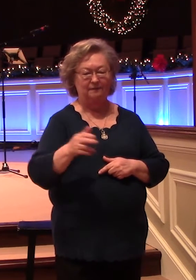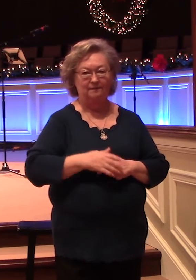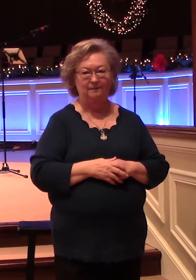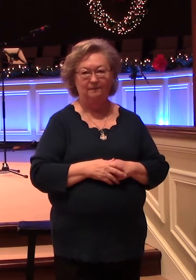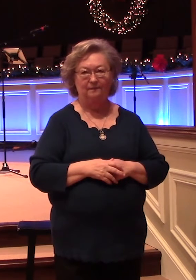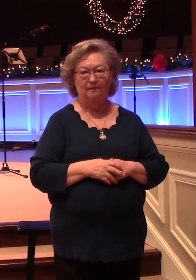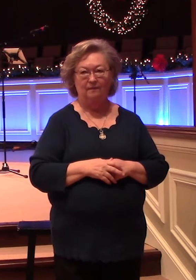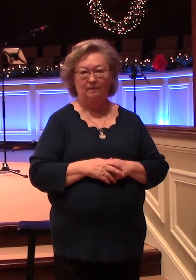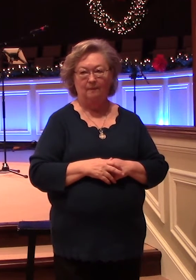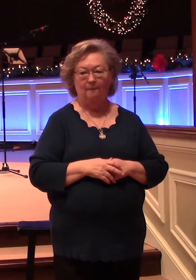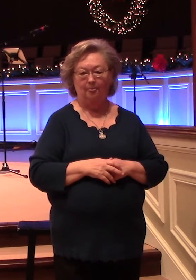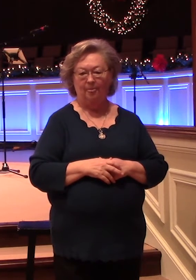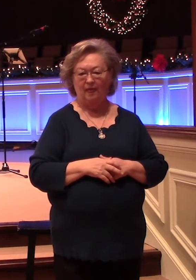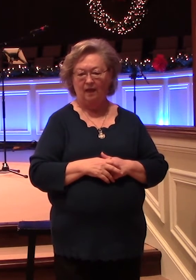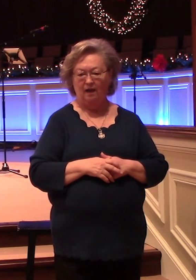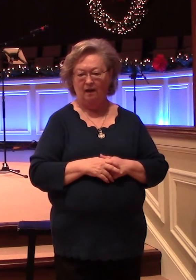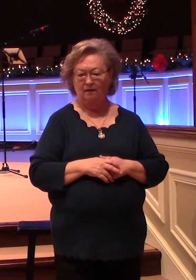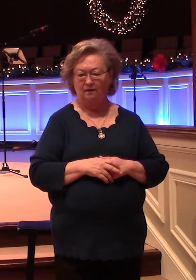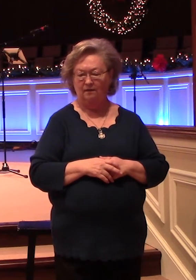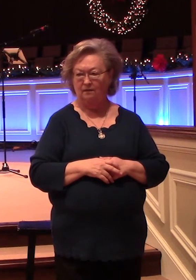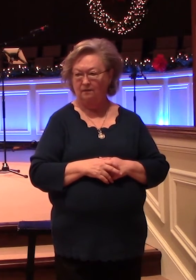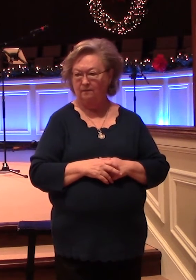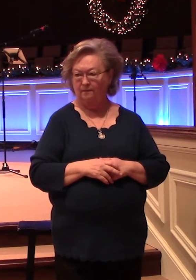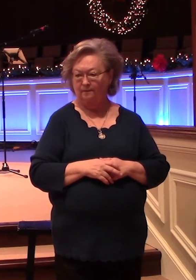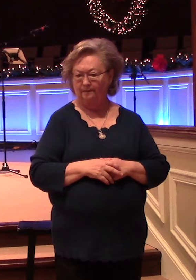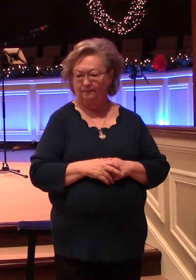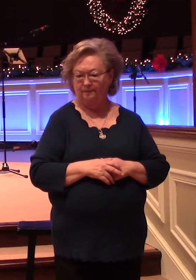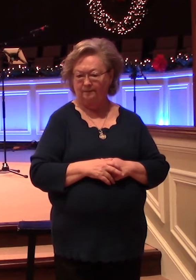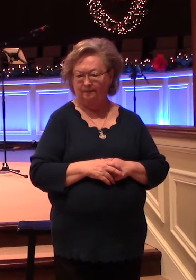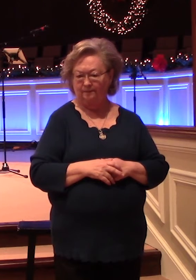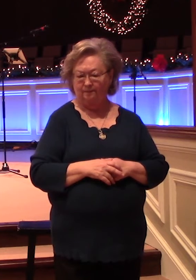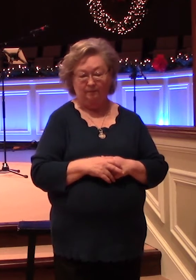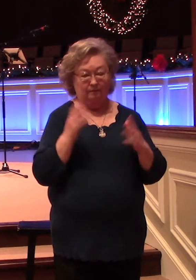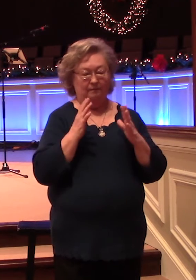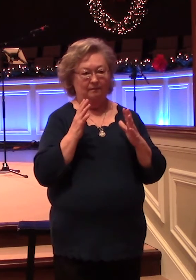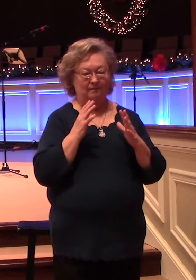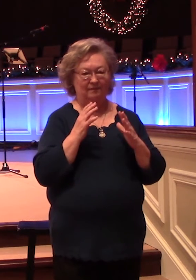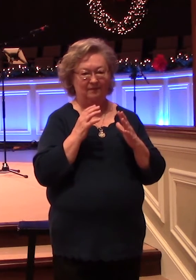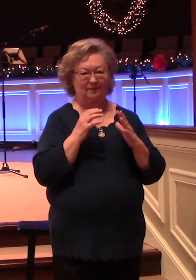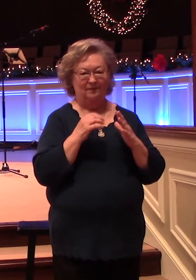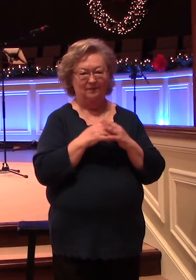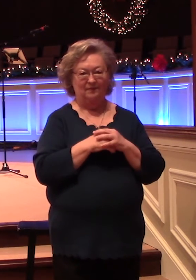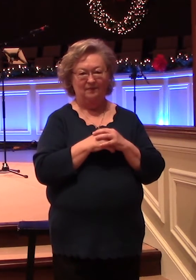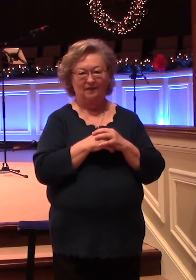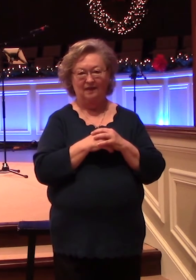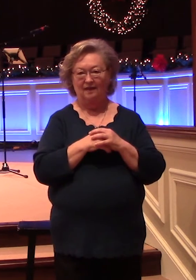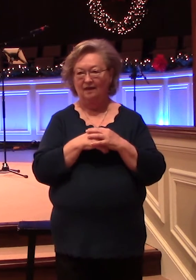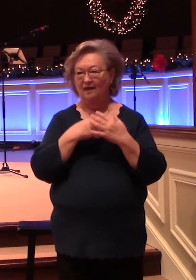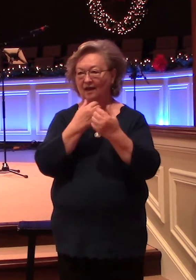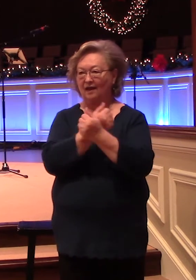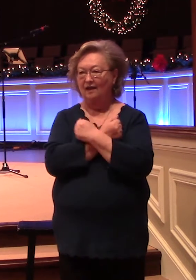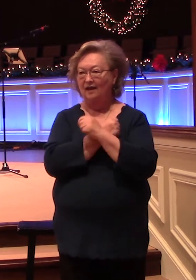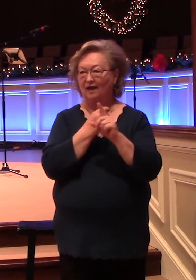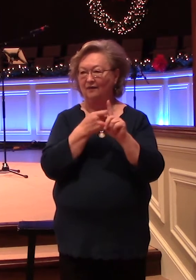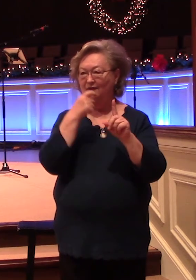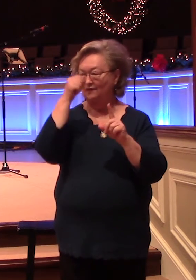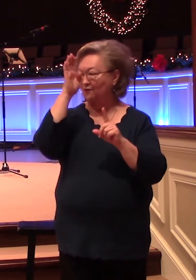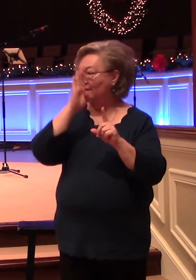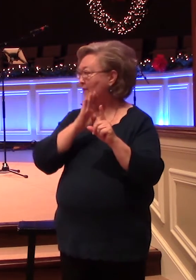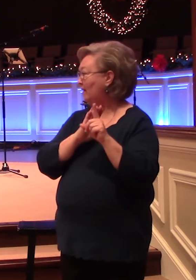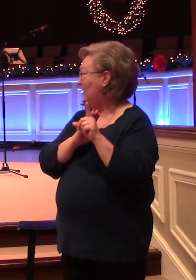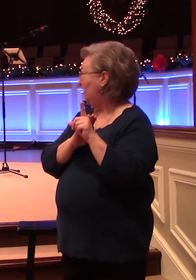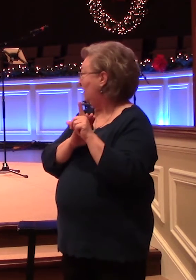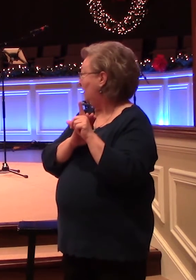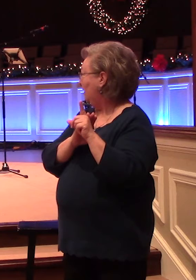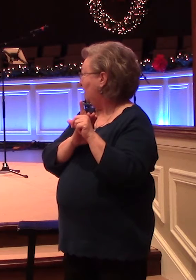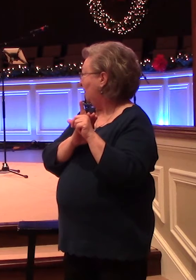So I'm like, beloved, let us love one another, for love is from God. Hey, man, speed up! While I'm quoting the scripture on love,